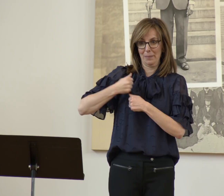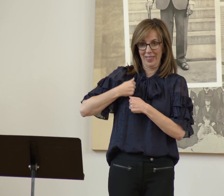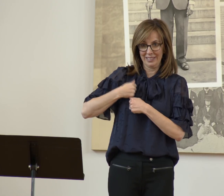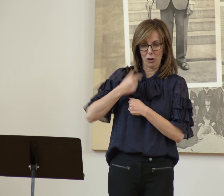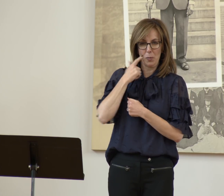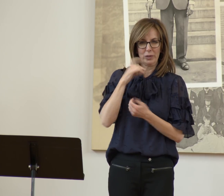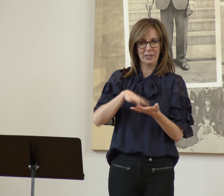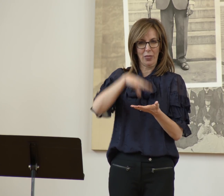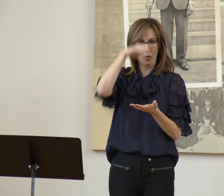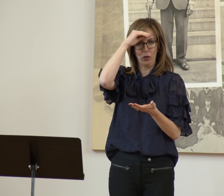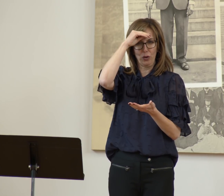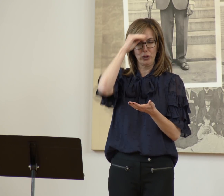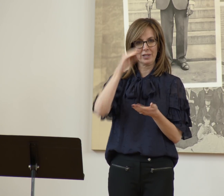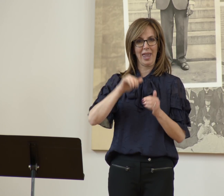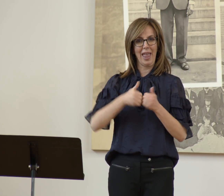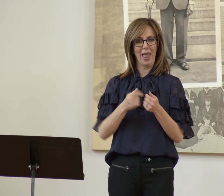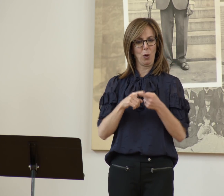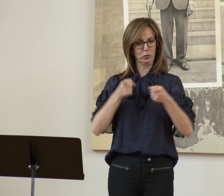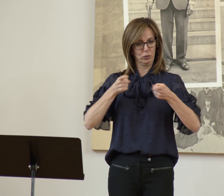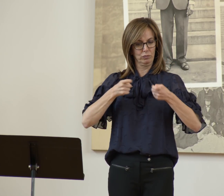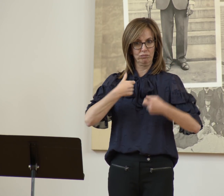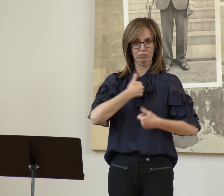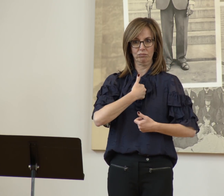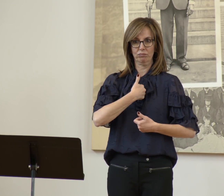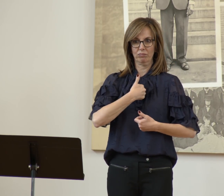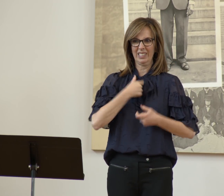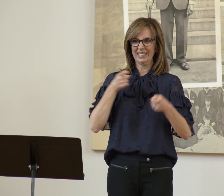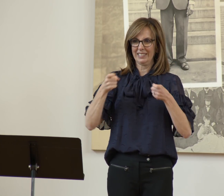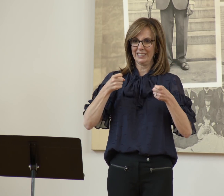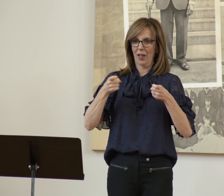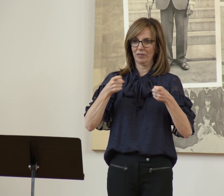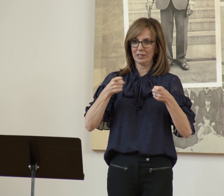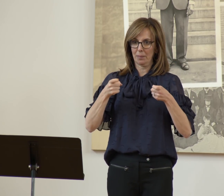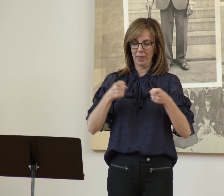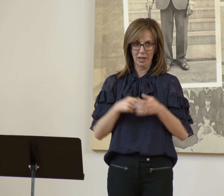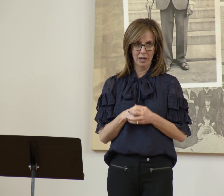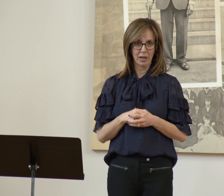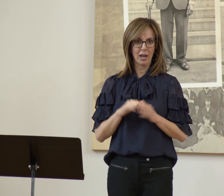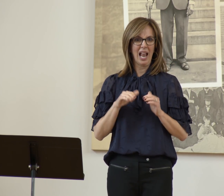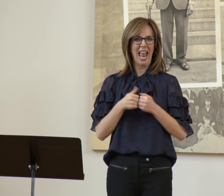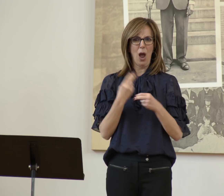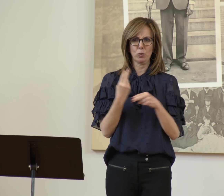He appreciated being in the military because he learned self-discipline,